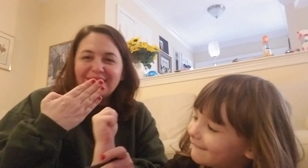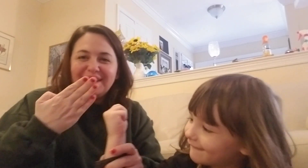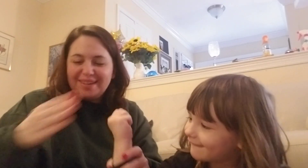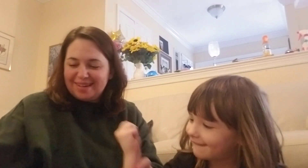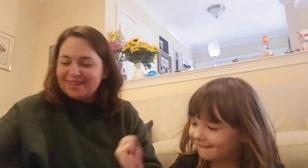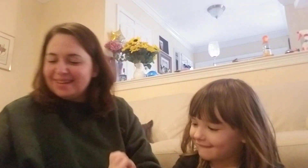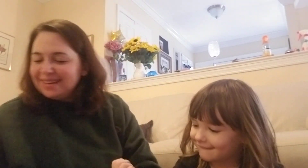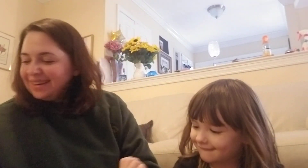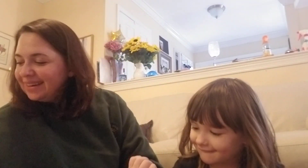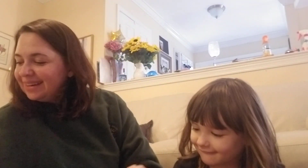Good.